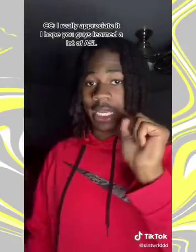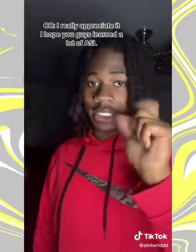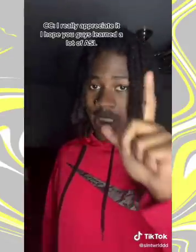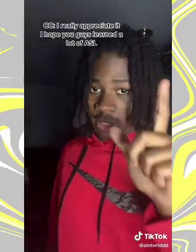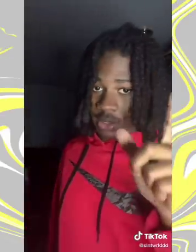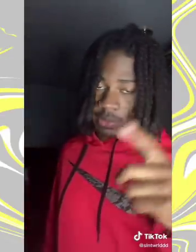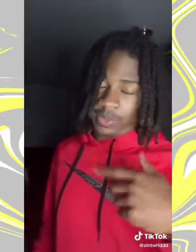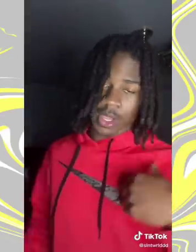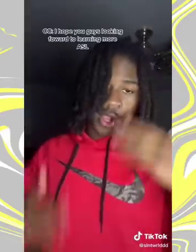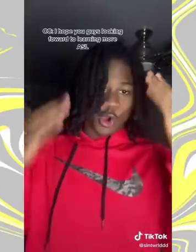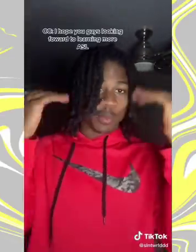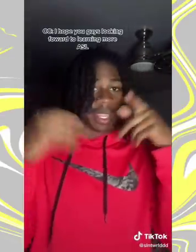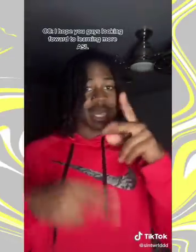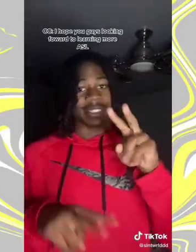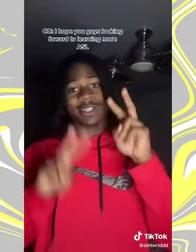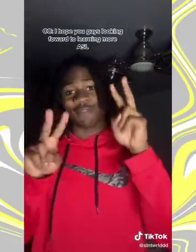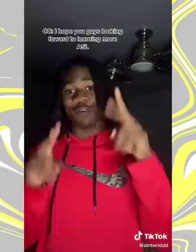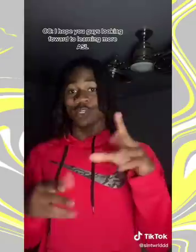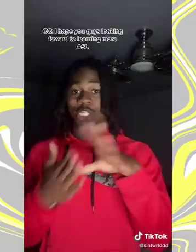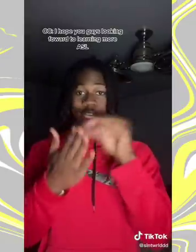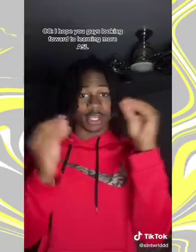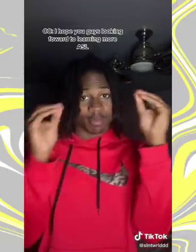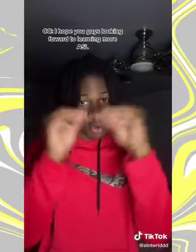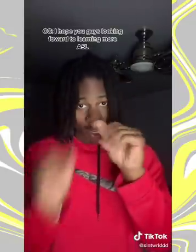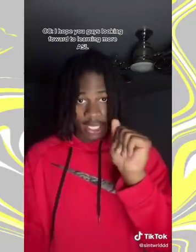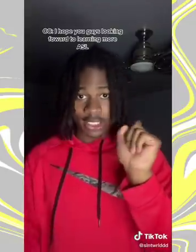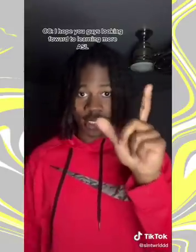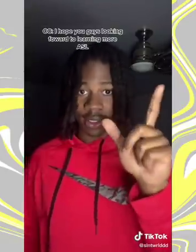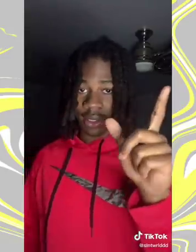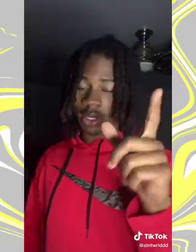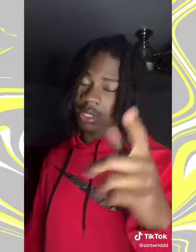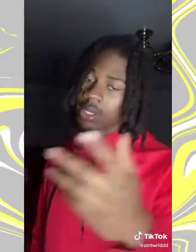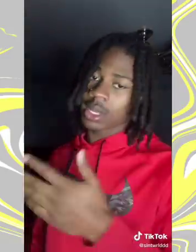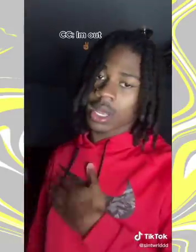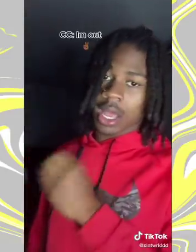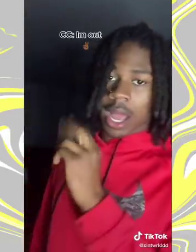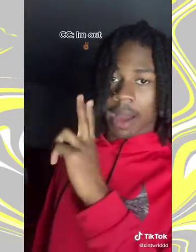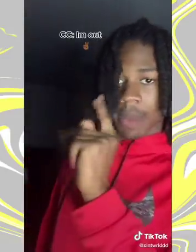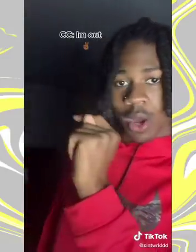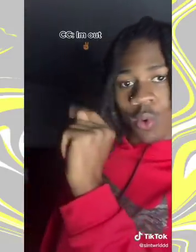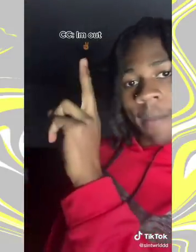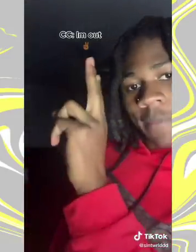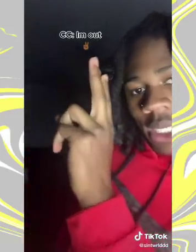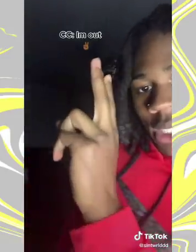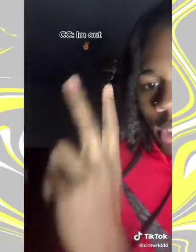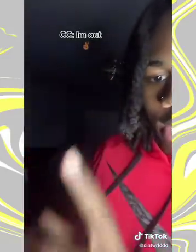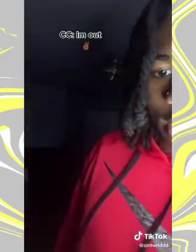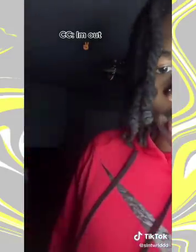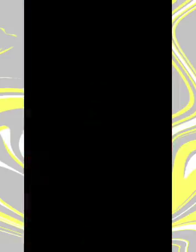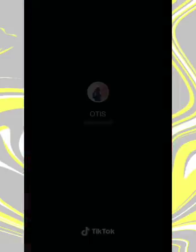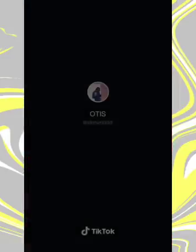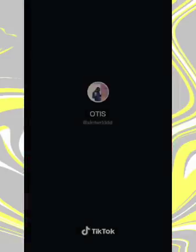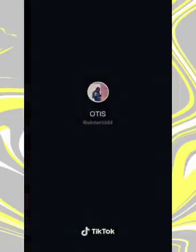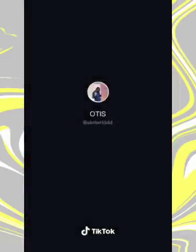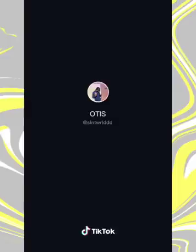ASO. I hope you guys are looking forward to learning more ASO. I'm out. Peace.